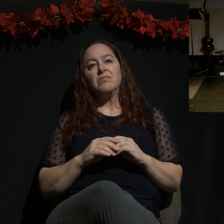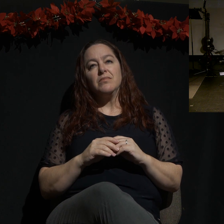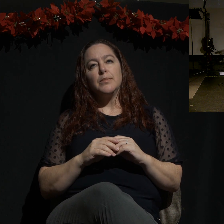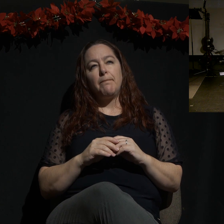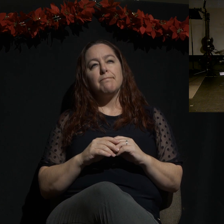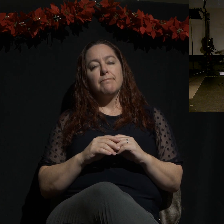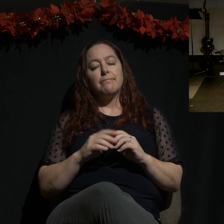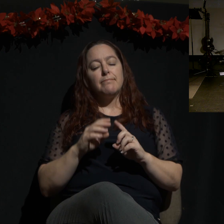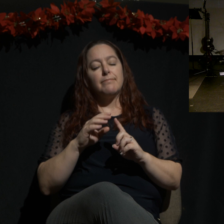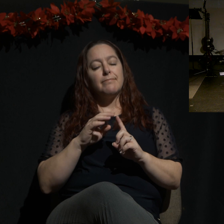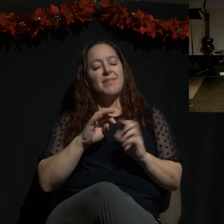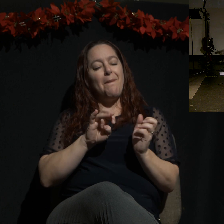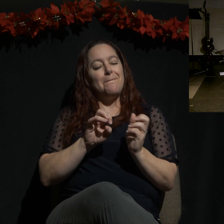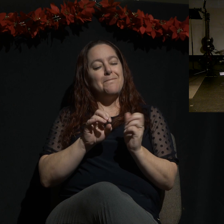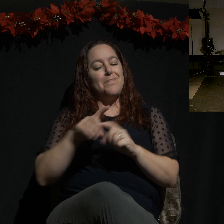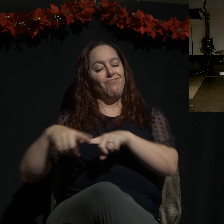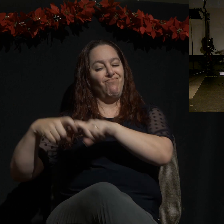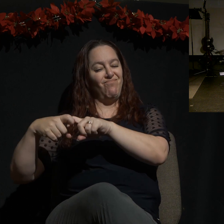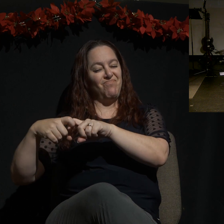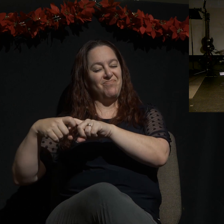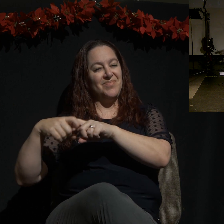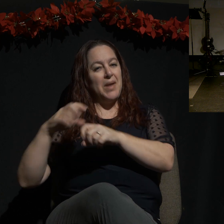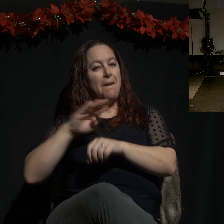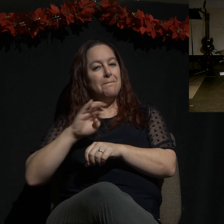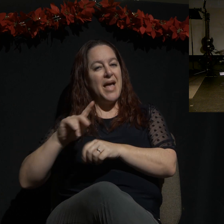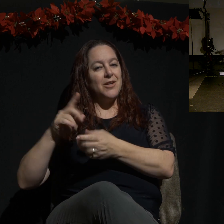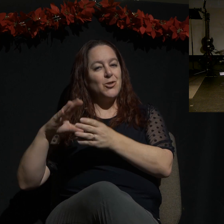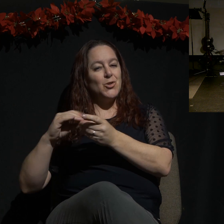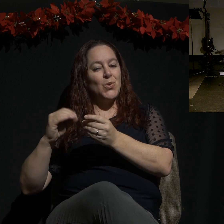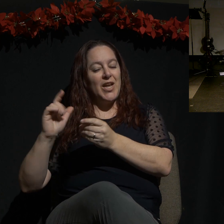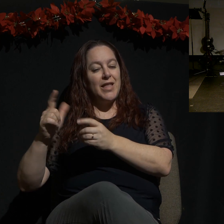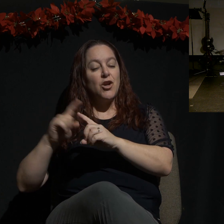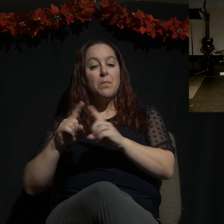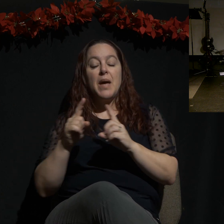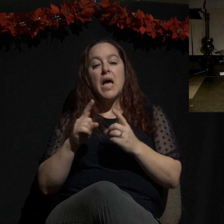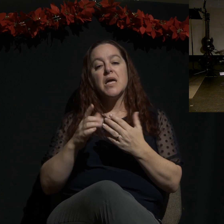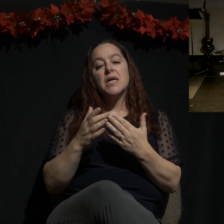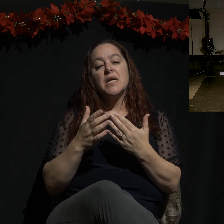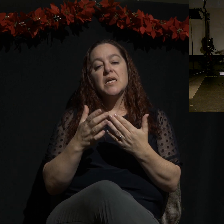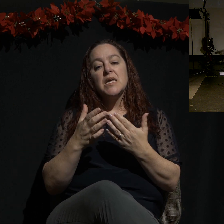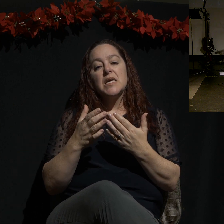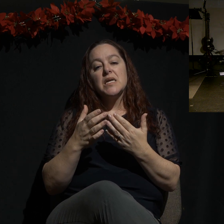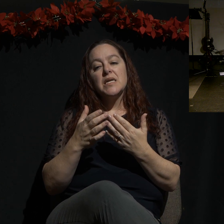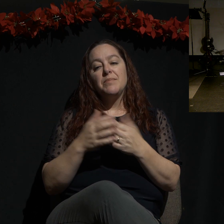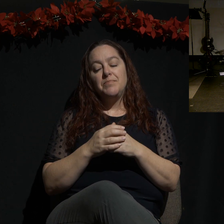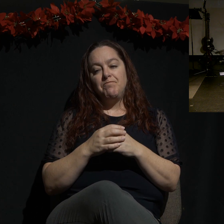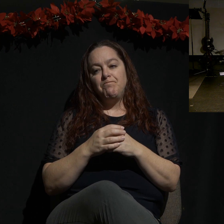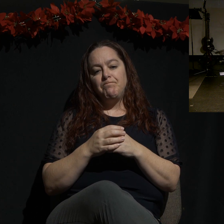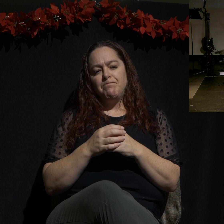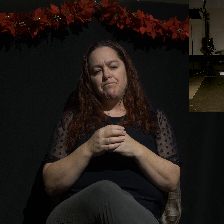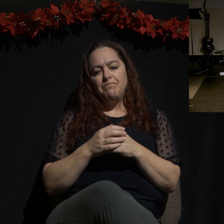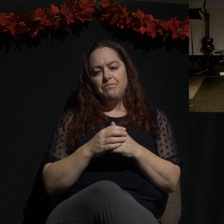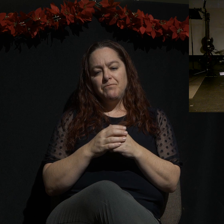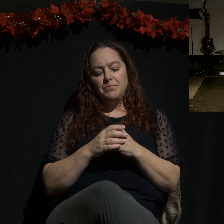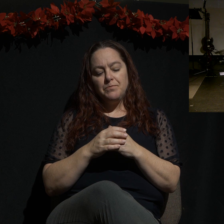we're going to get back to the story, but it's easy to